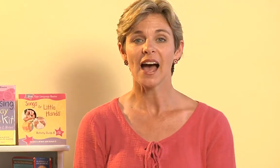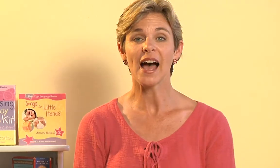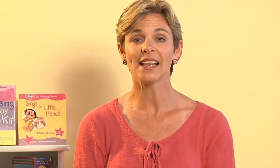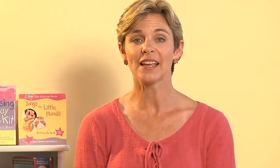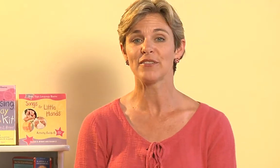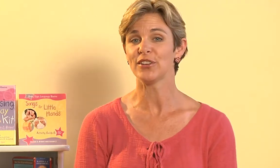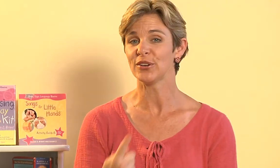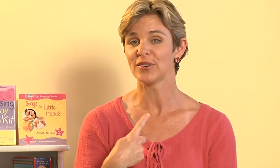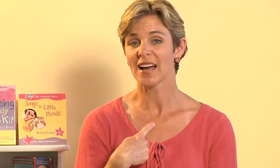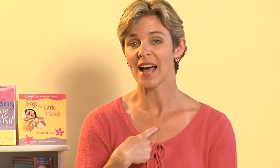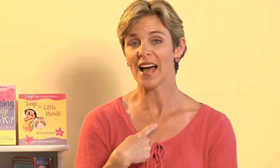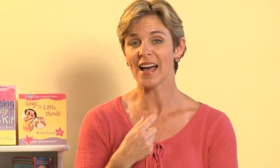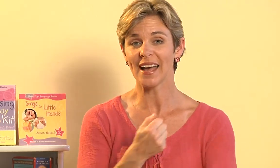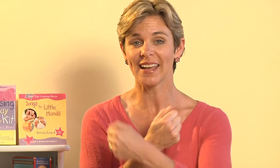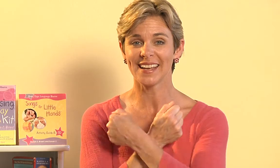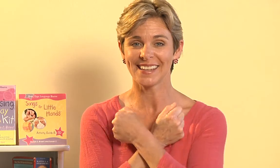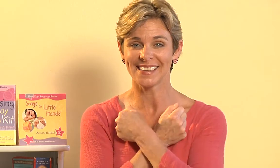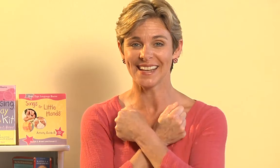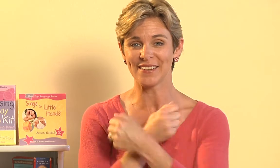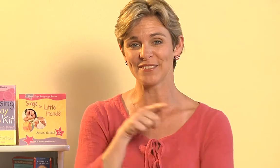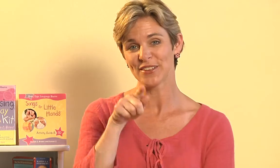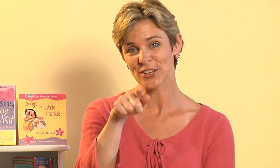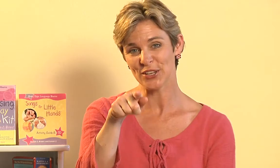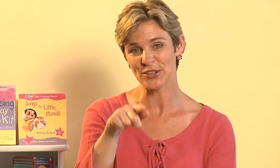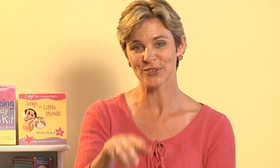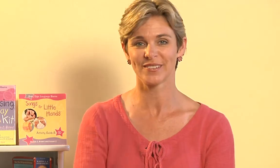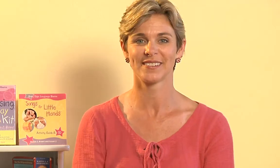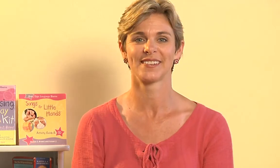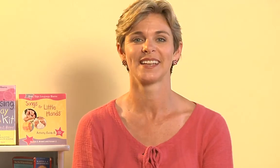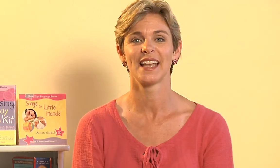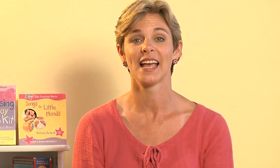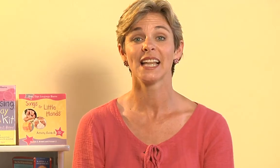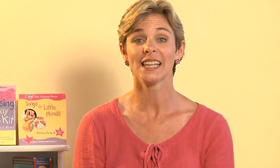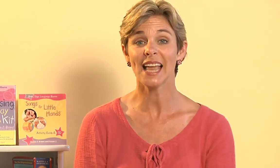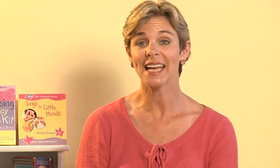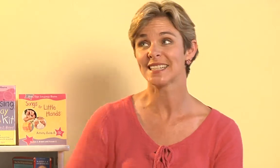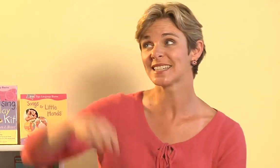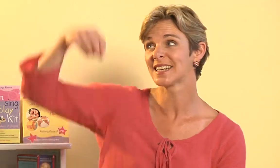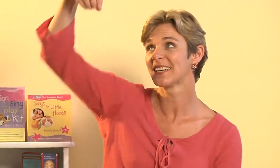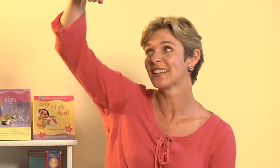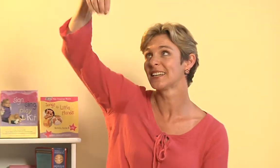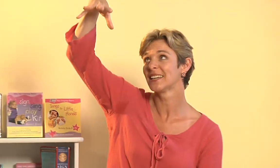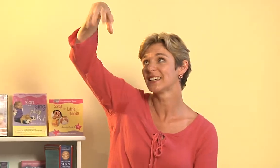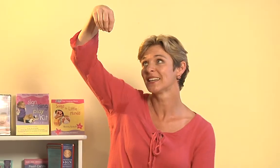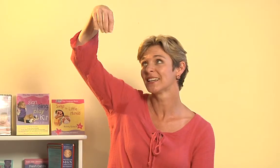I love you. I love you. Light.